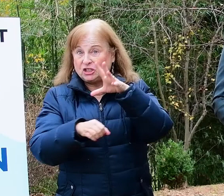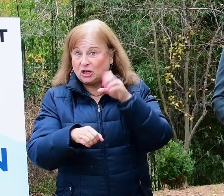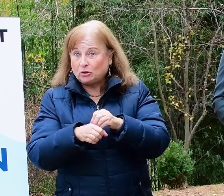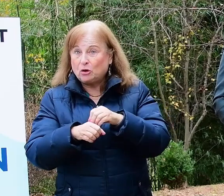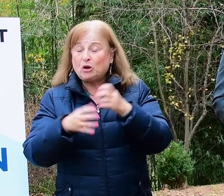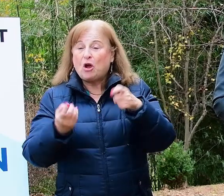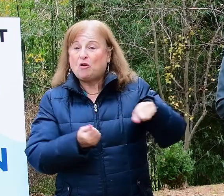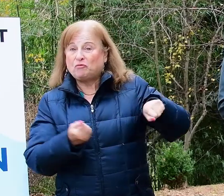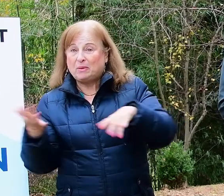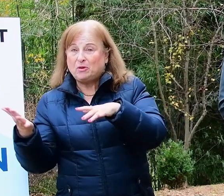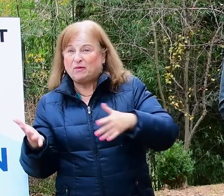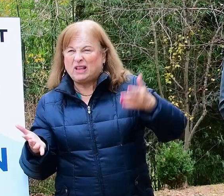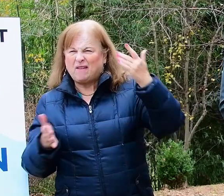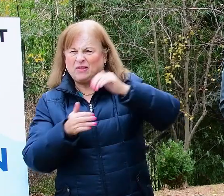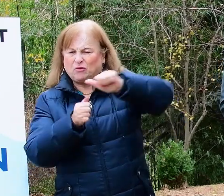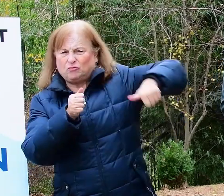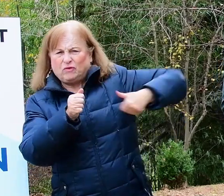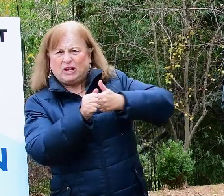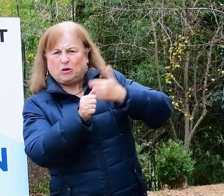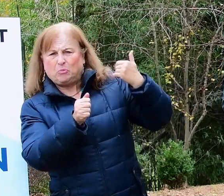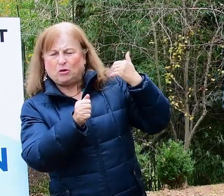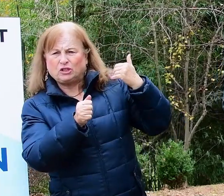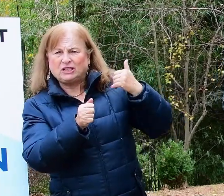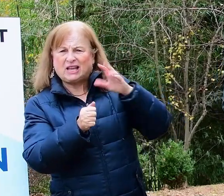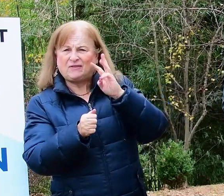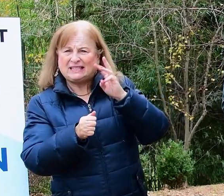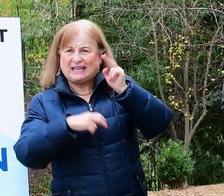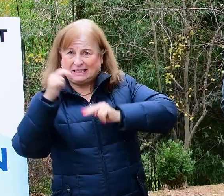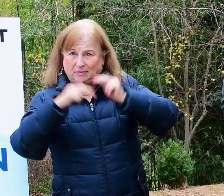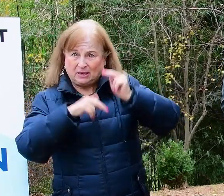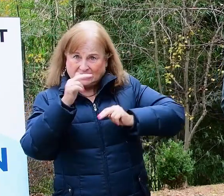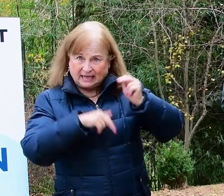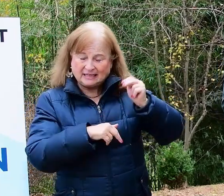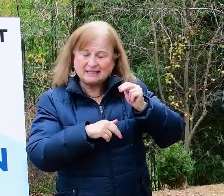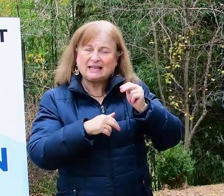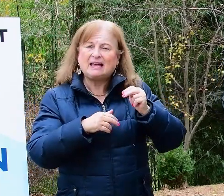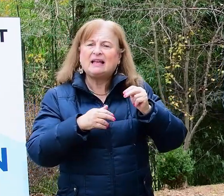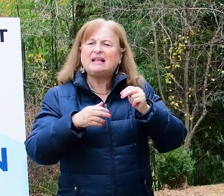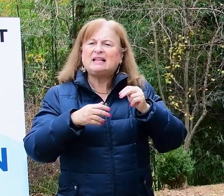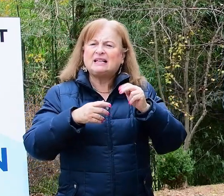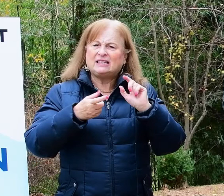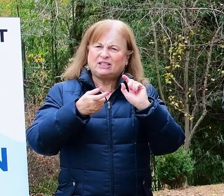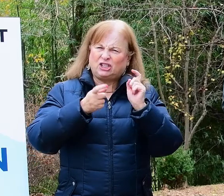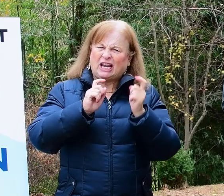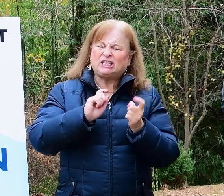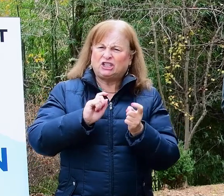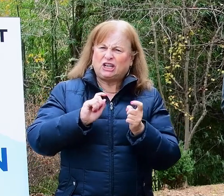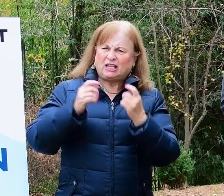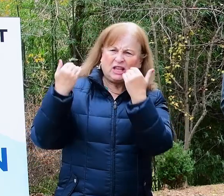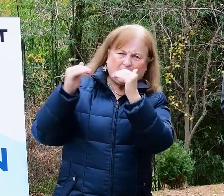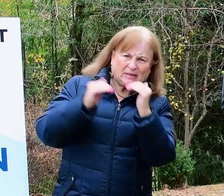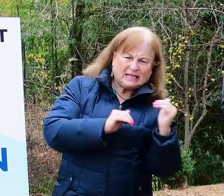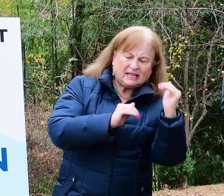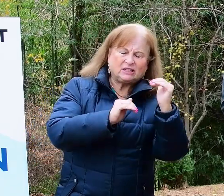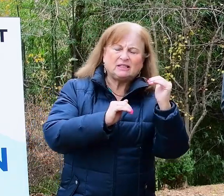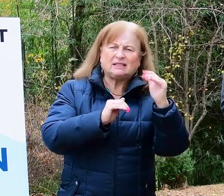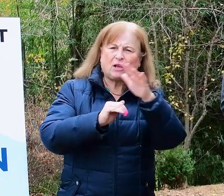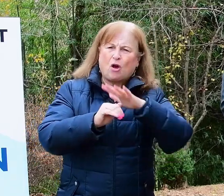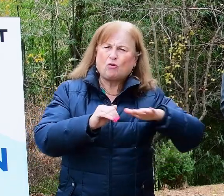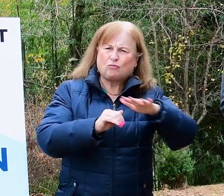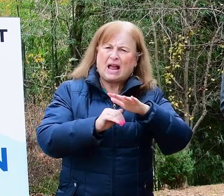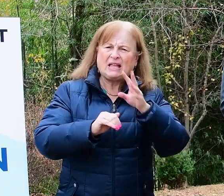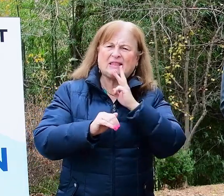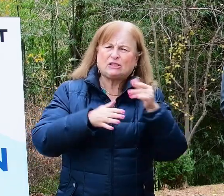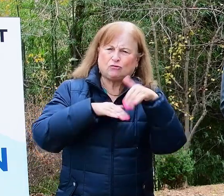the removal of the rear portions of these 6 buildings, easing the constrictions above the stream